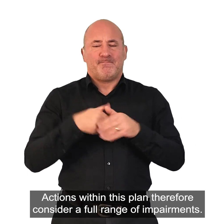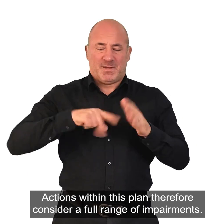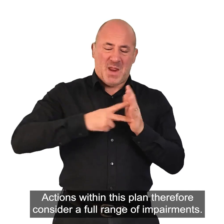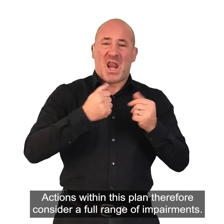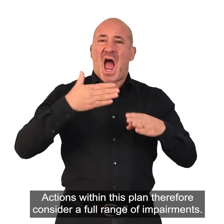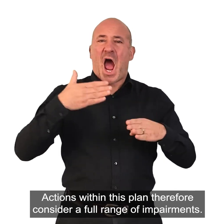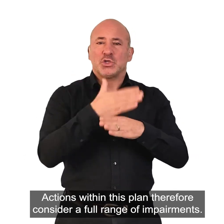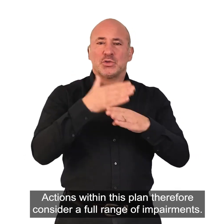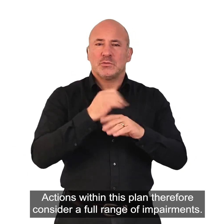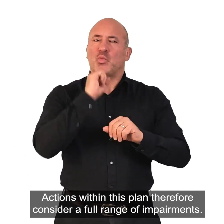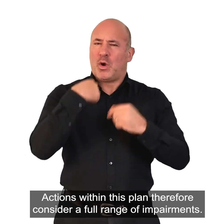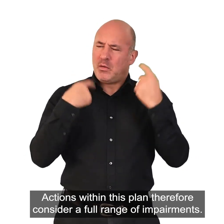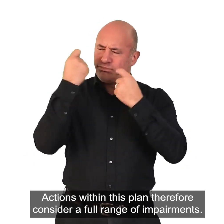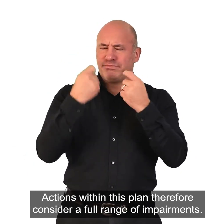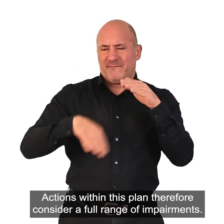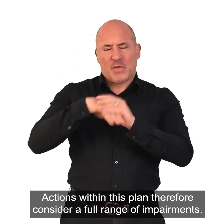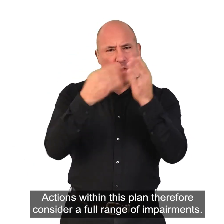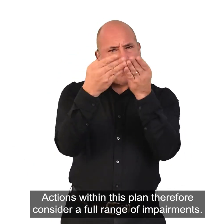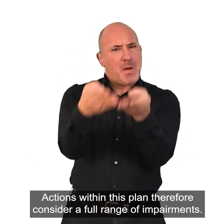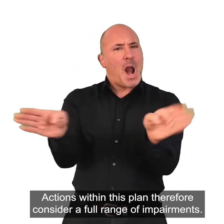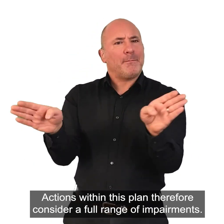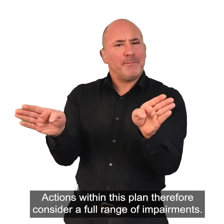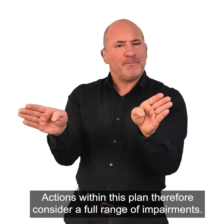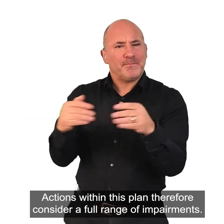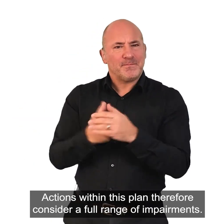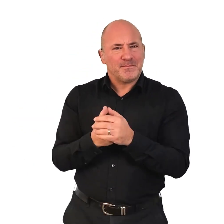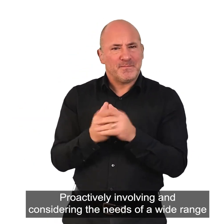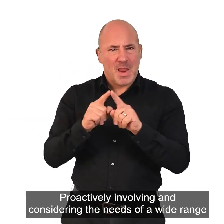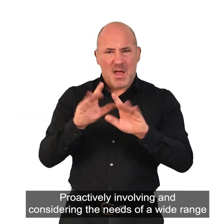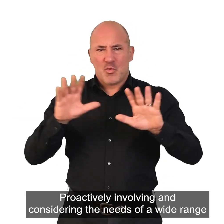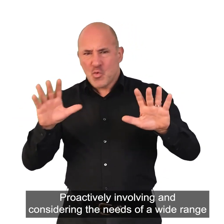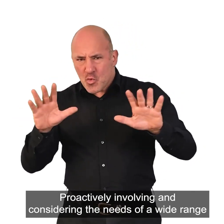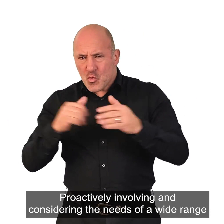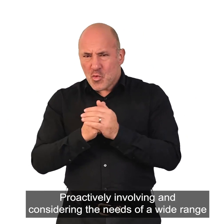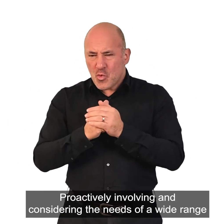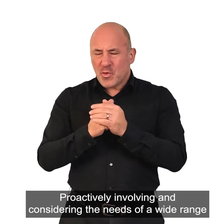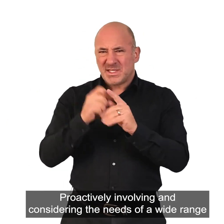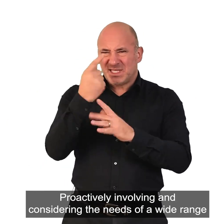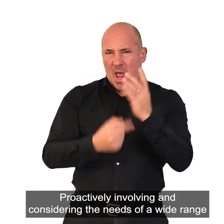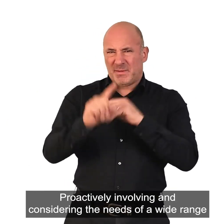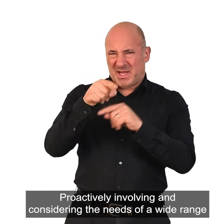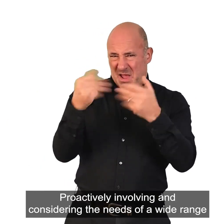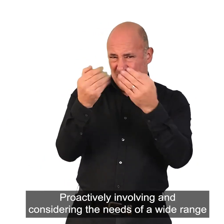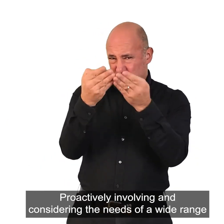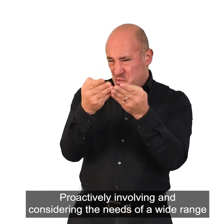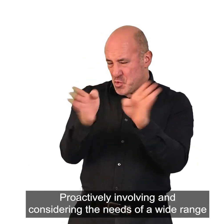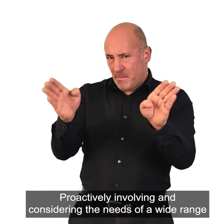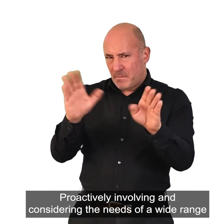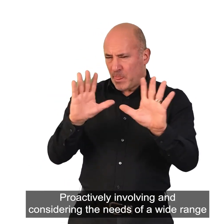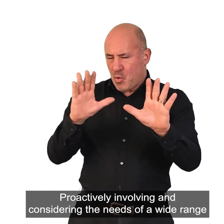Actions within this plan therefore consider a full range of impairments, proactively involving and considering the needs